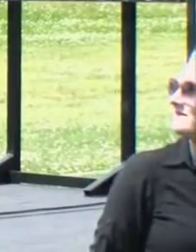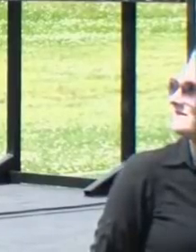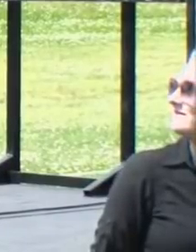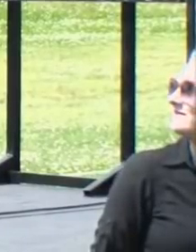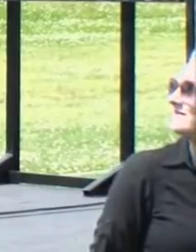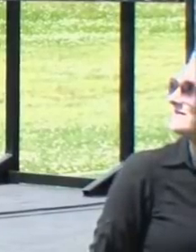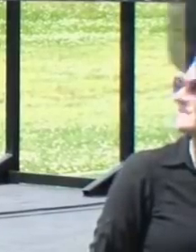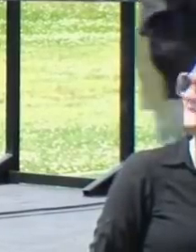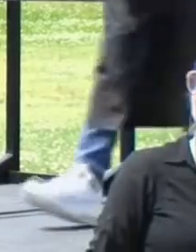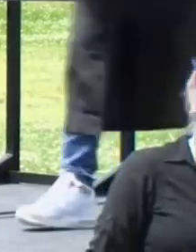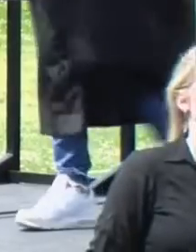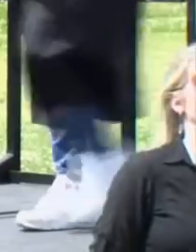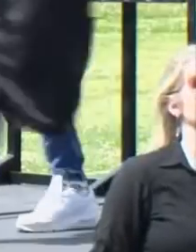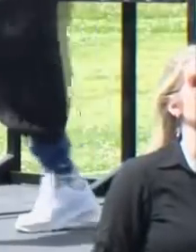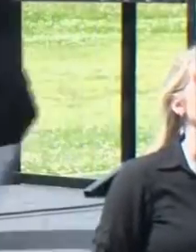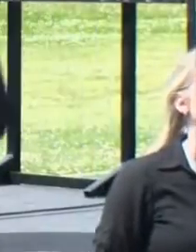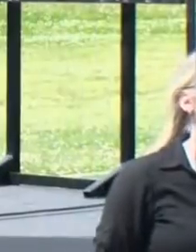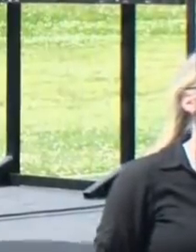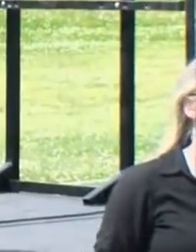James Bautista,